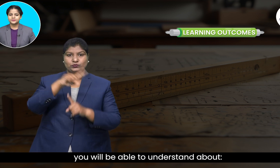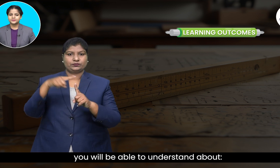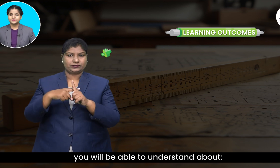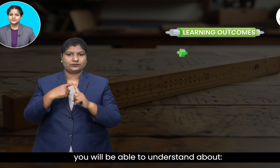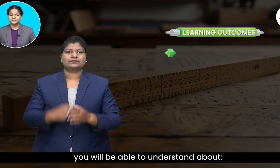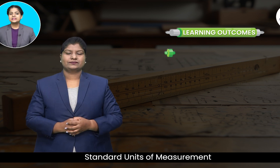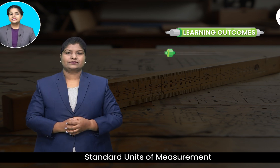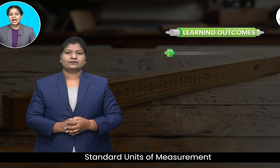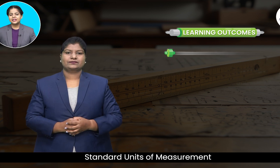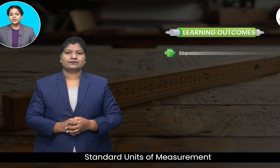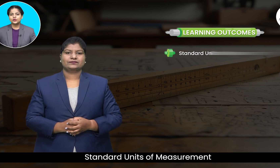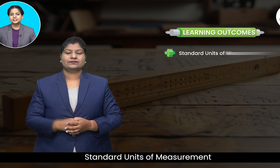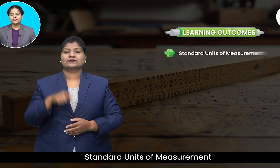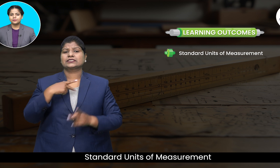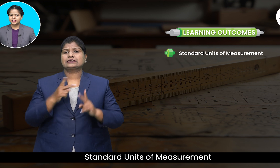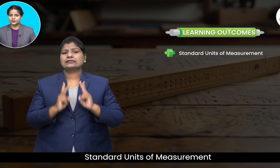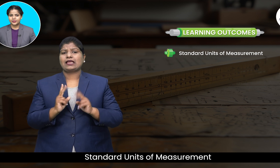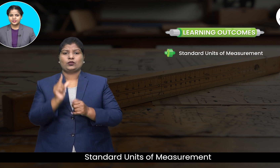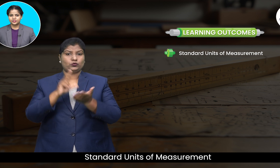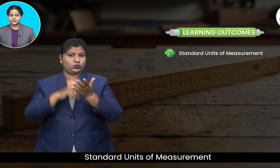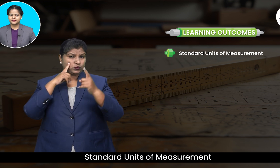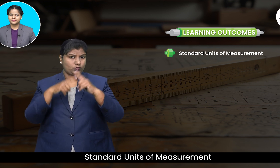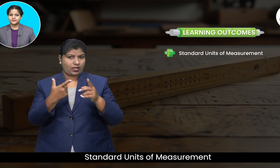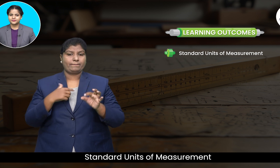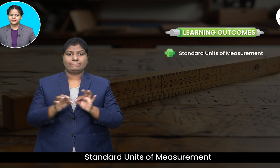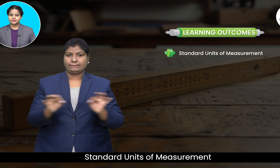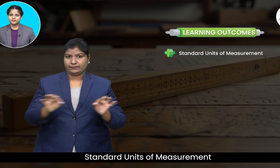about standard units of measurement.